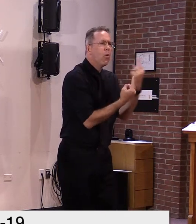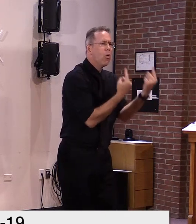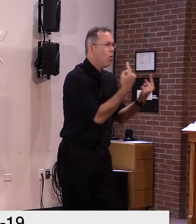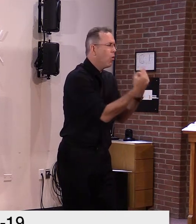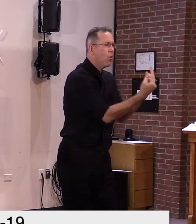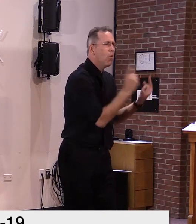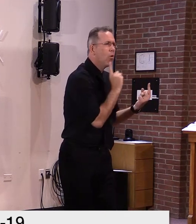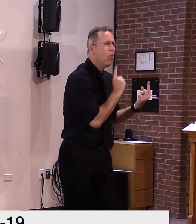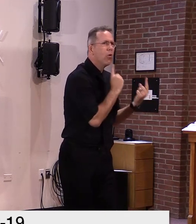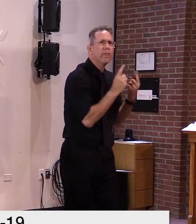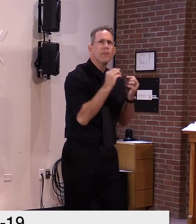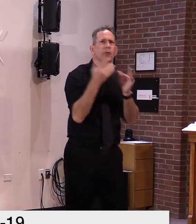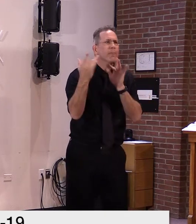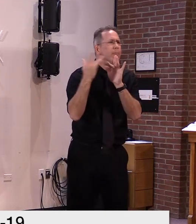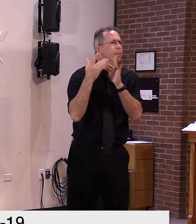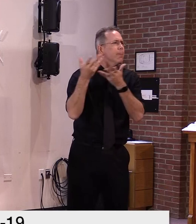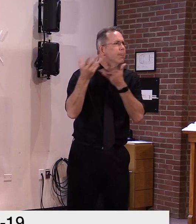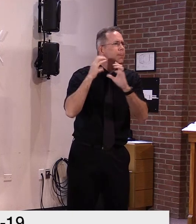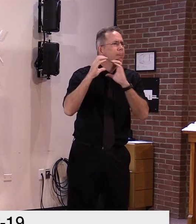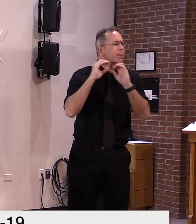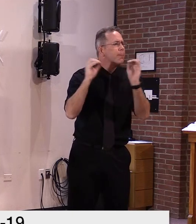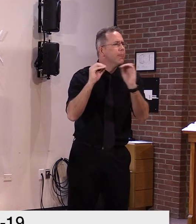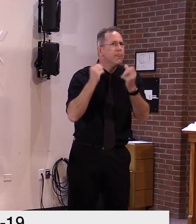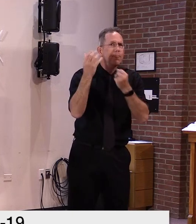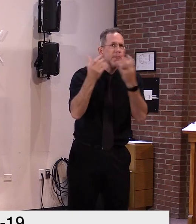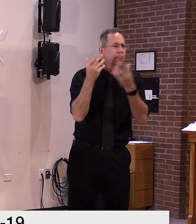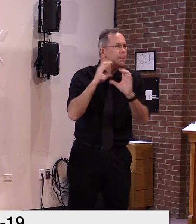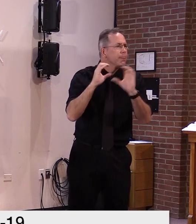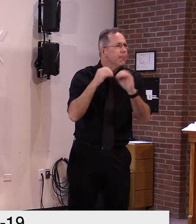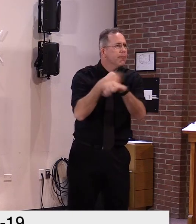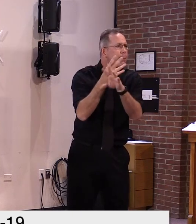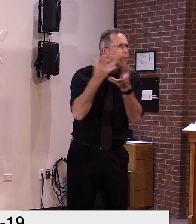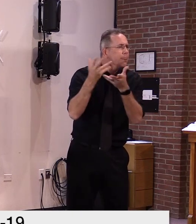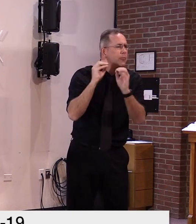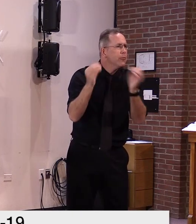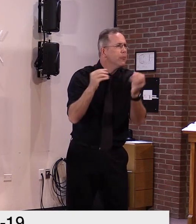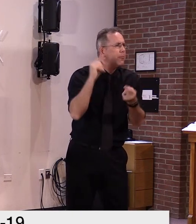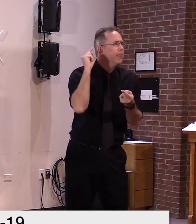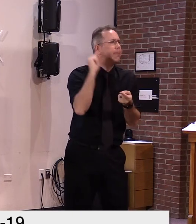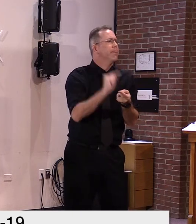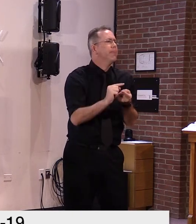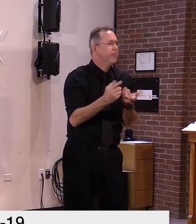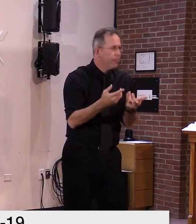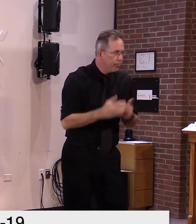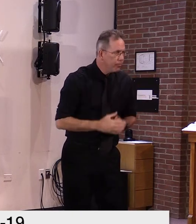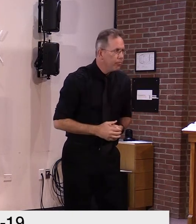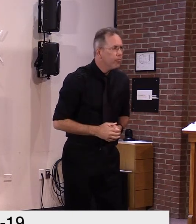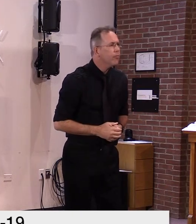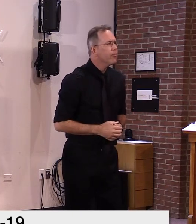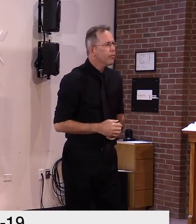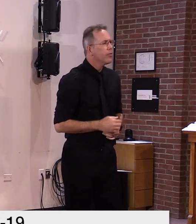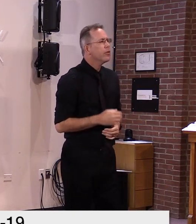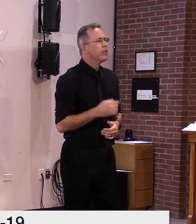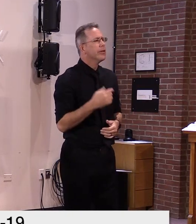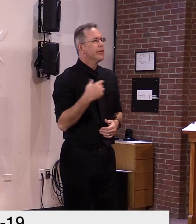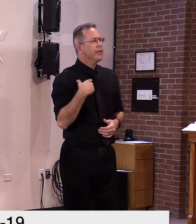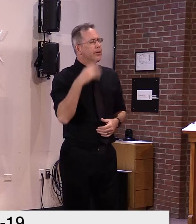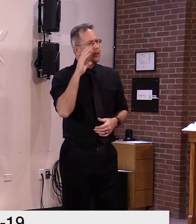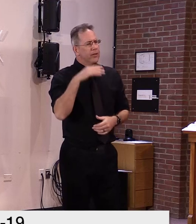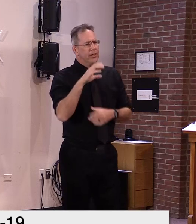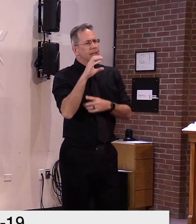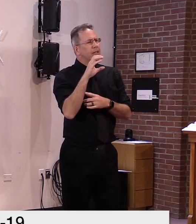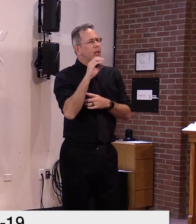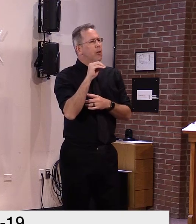safe. CMS defines core principles for infection prevention, which must be adhered to throughout